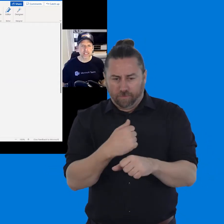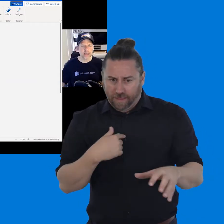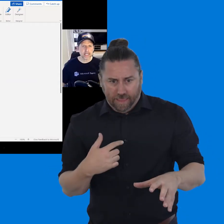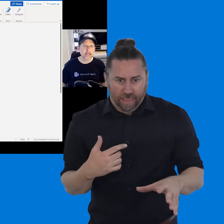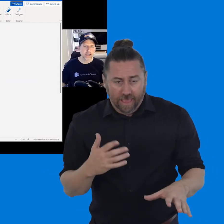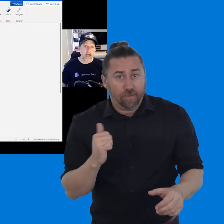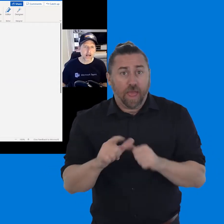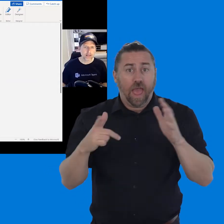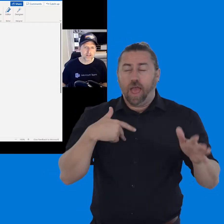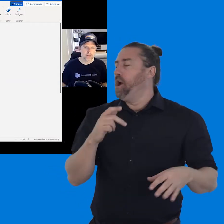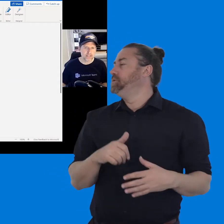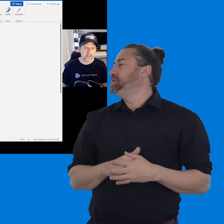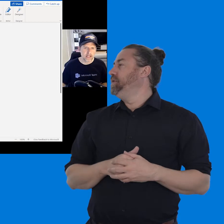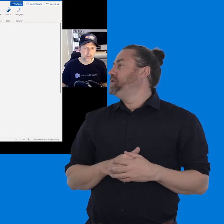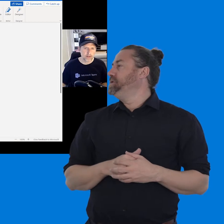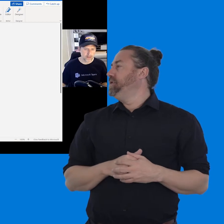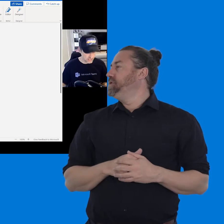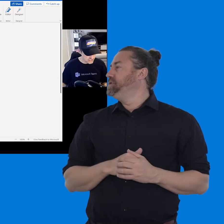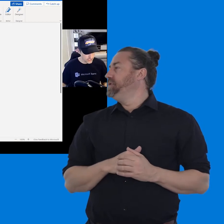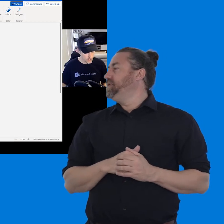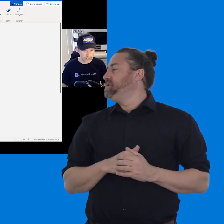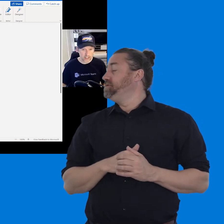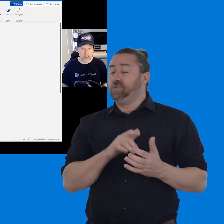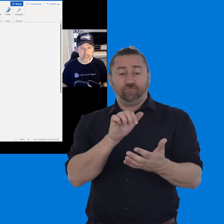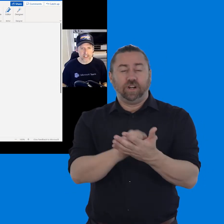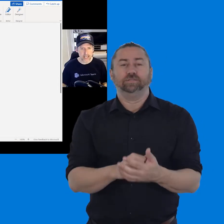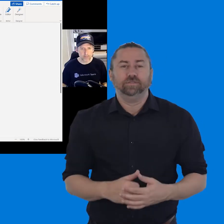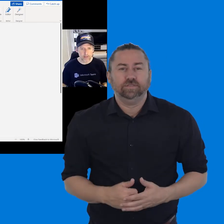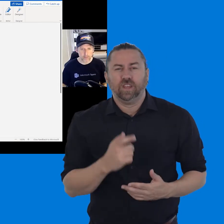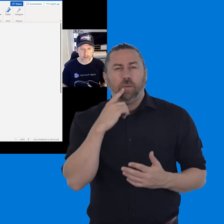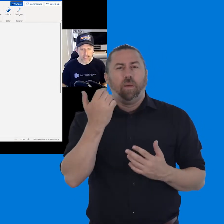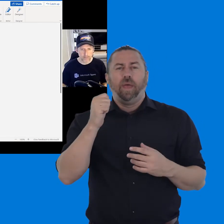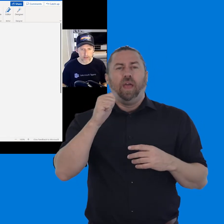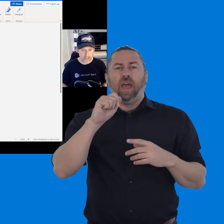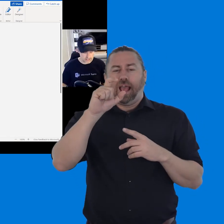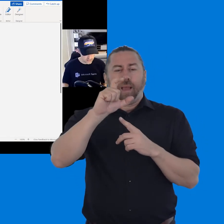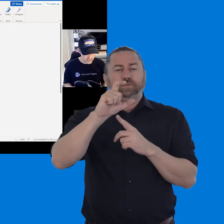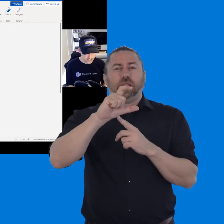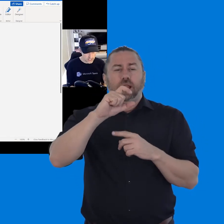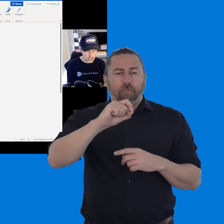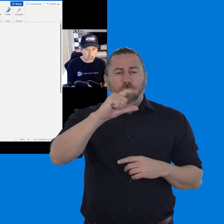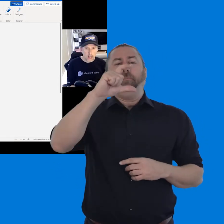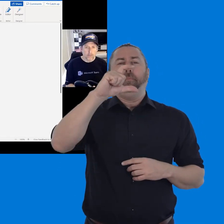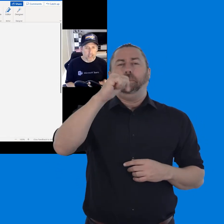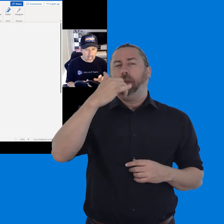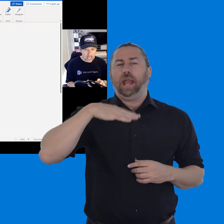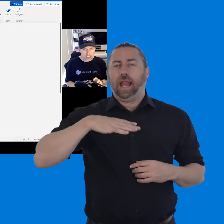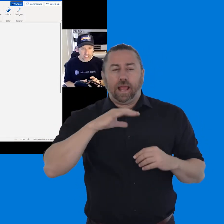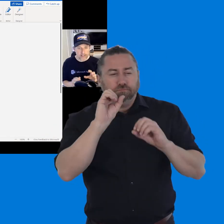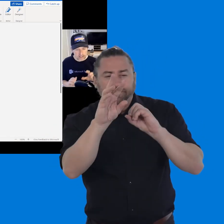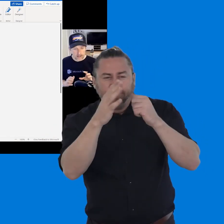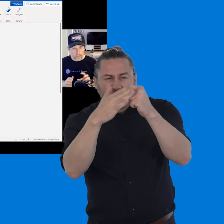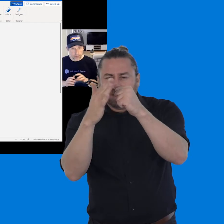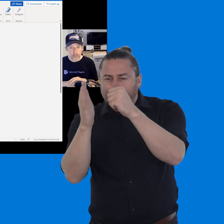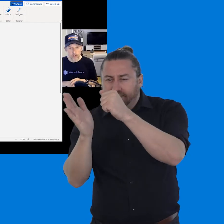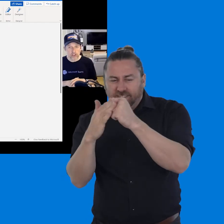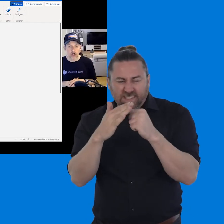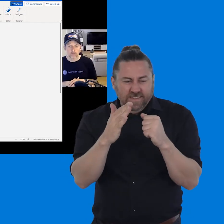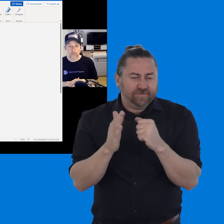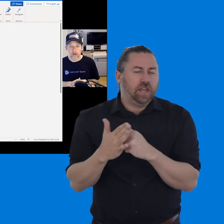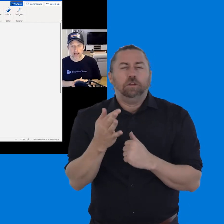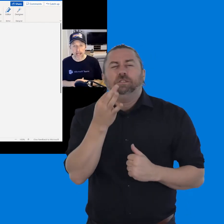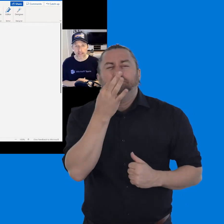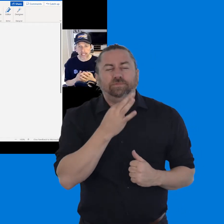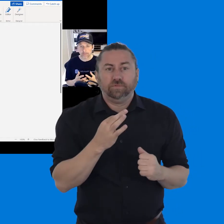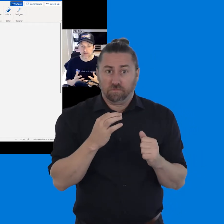can see here it's missed a couple of things, so I can go back and change a couple of capital letters, etc. But largely it's done a pretty good